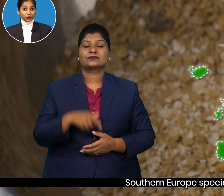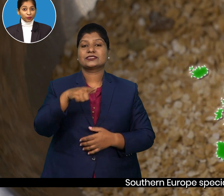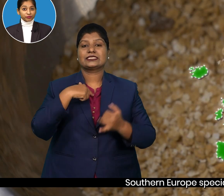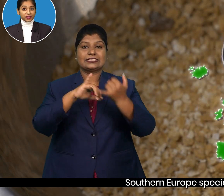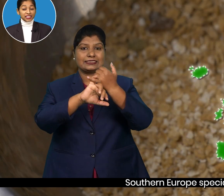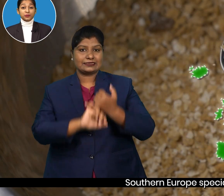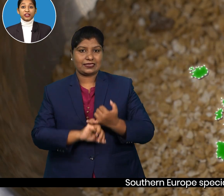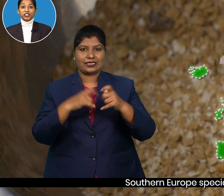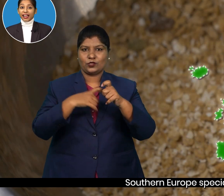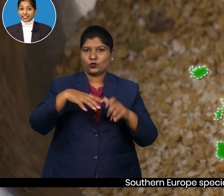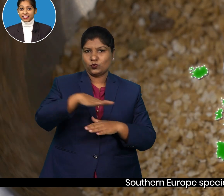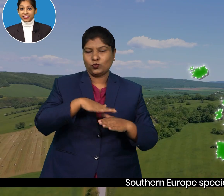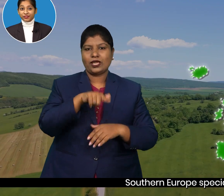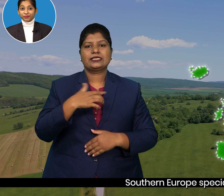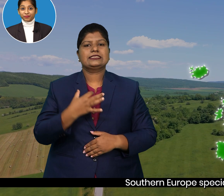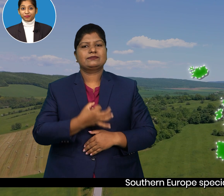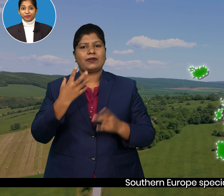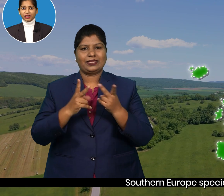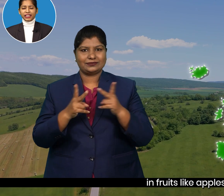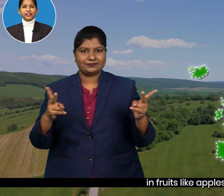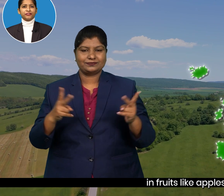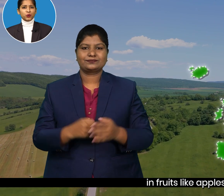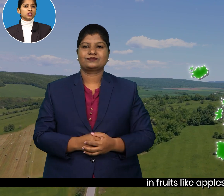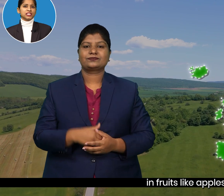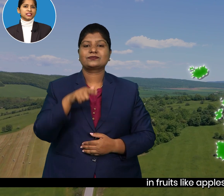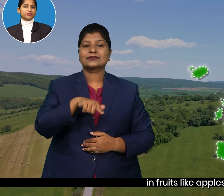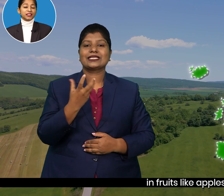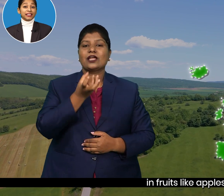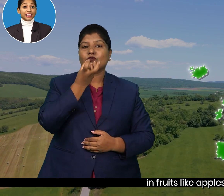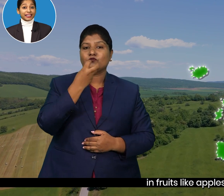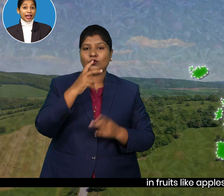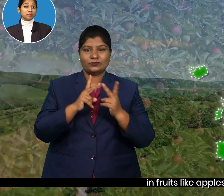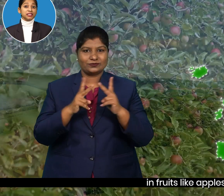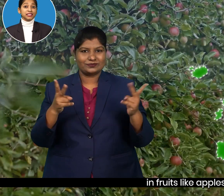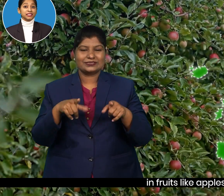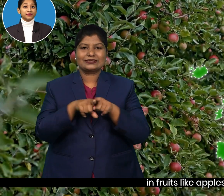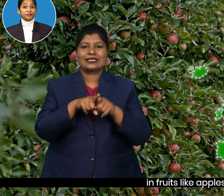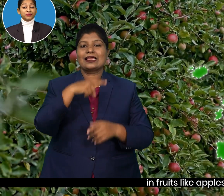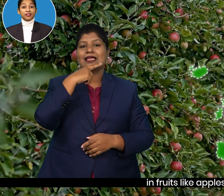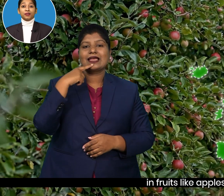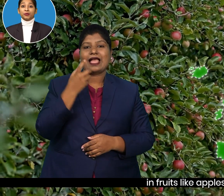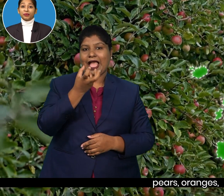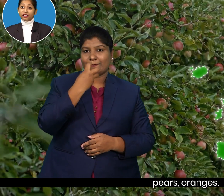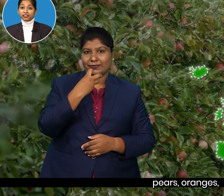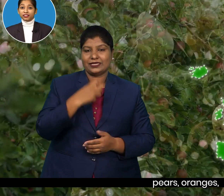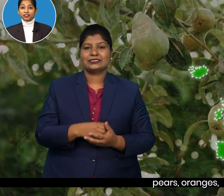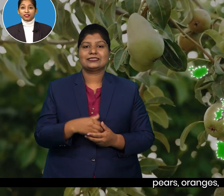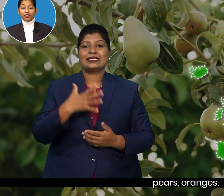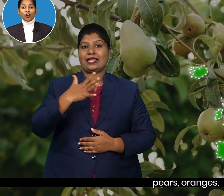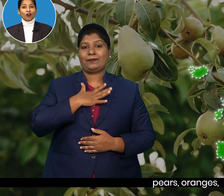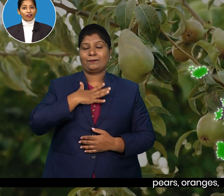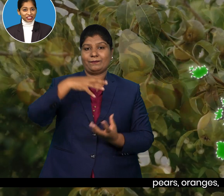Southern Europe specializes in fruits like apples,